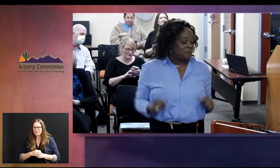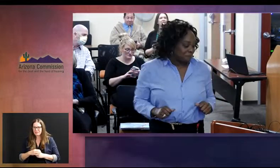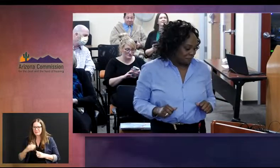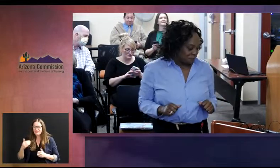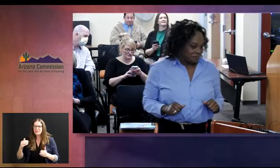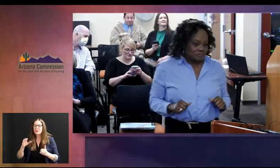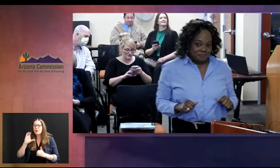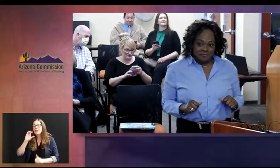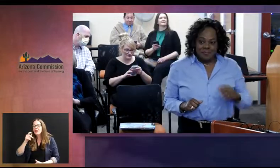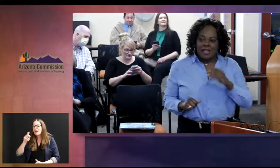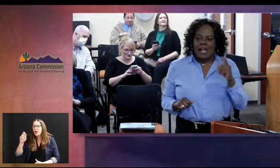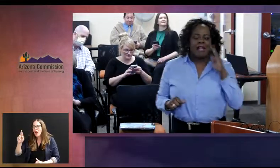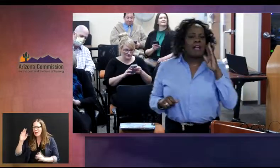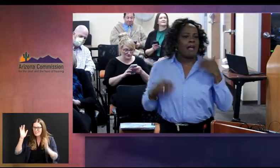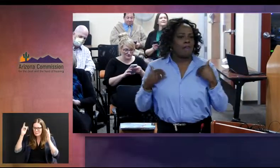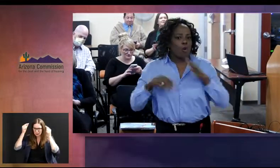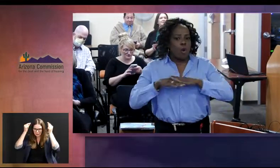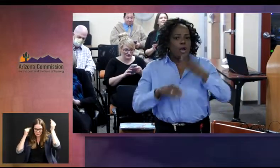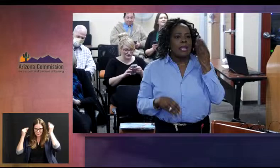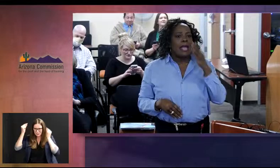with copper highlights.